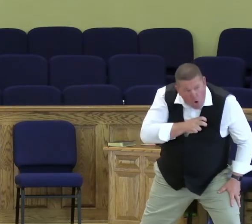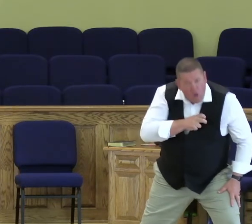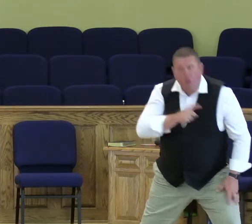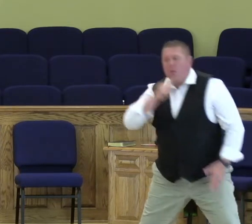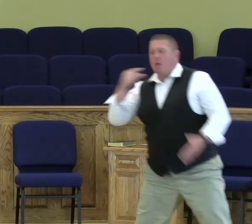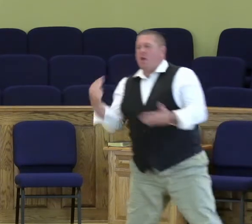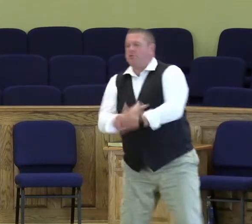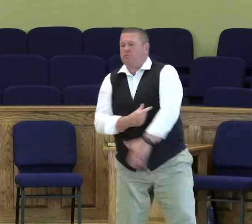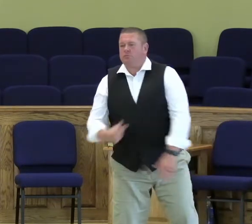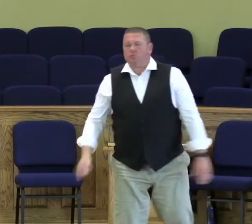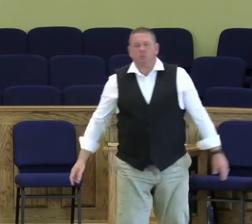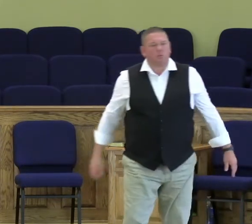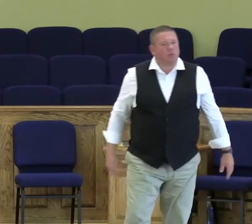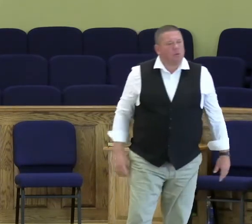heard the gospel.